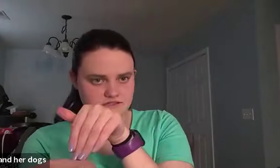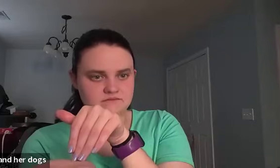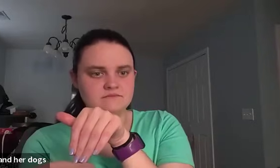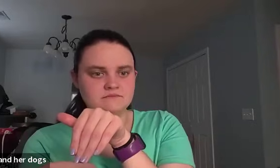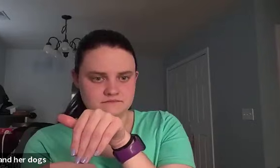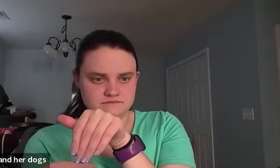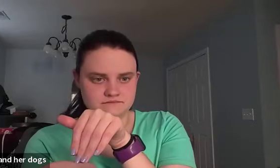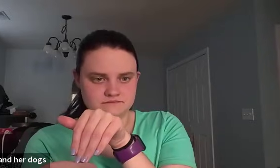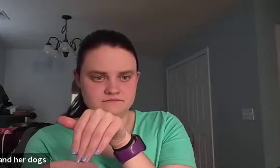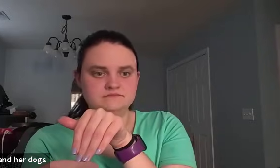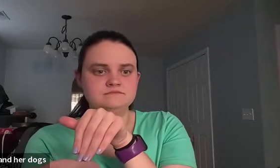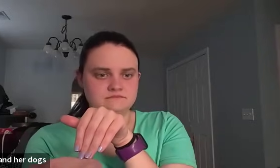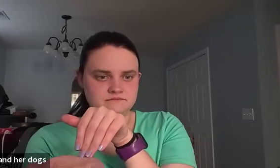2,000.